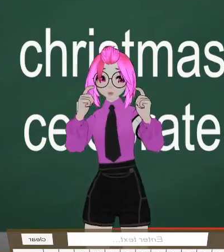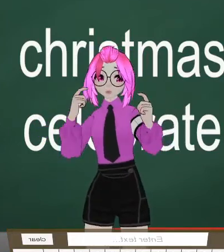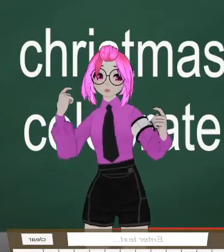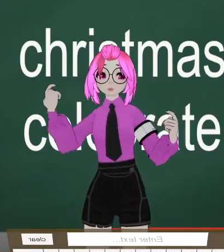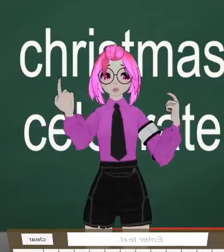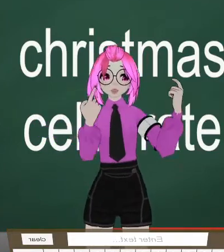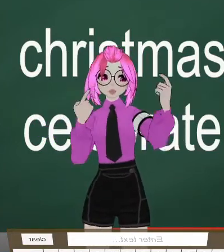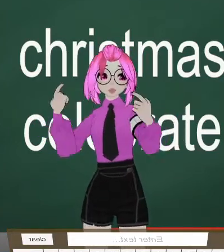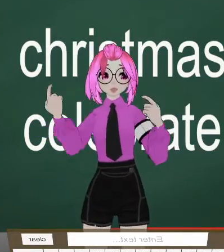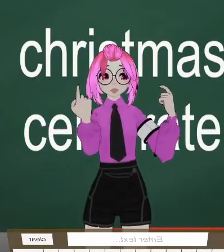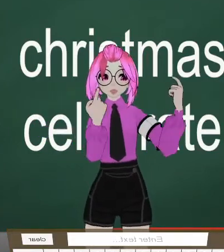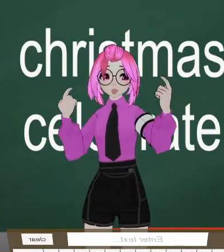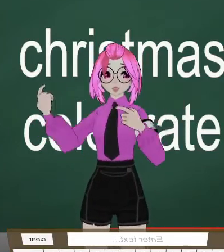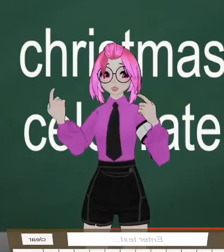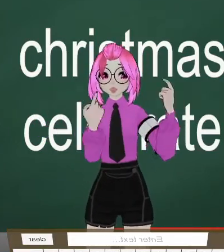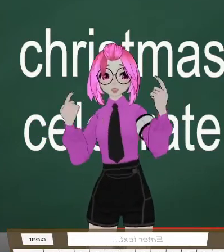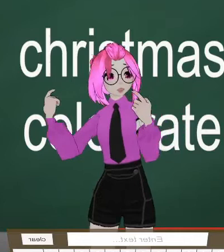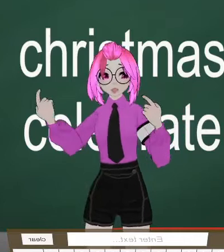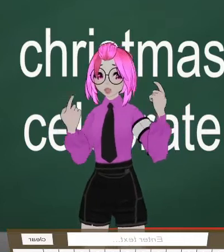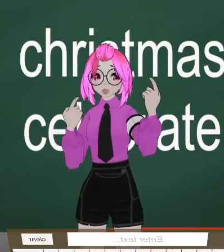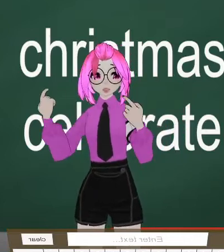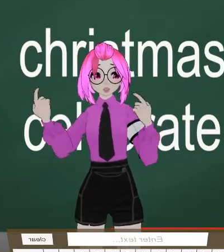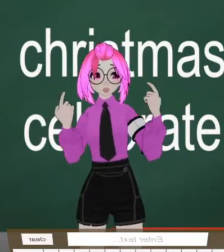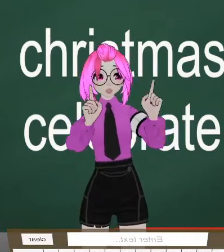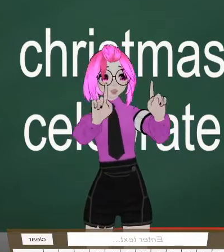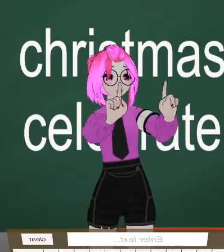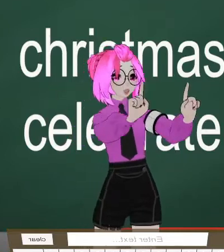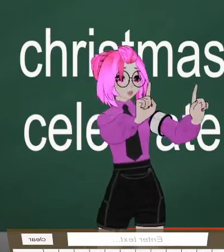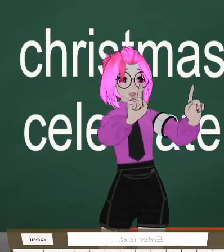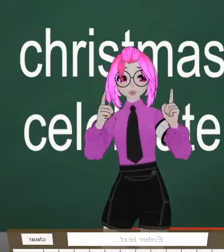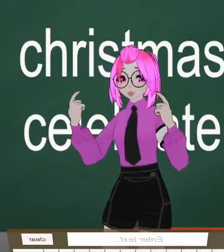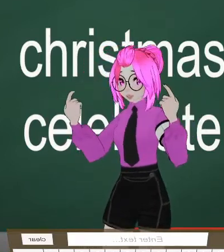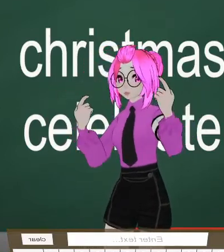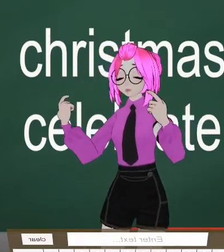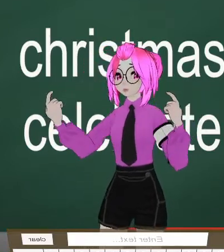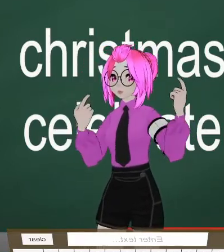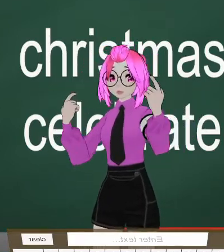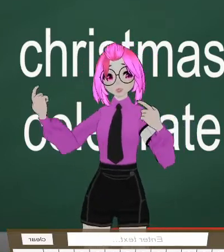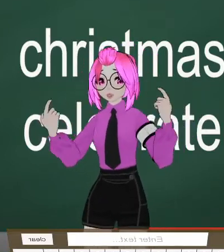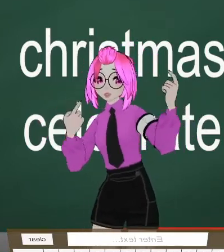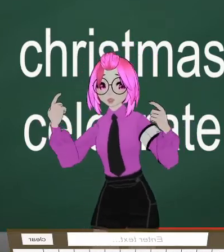and then we're going to be going in circles if you don't have index you're just using pointer fingers okay celebrate